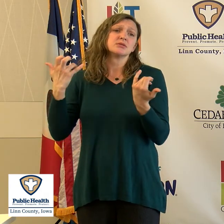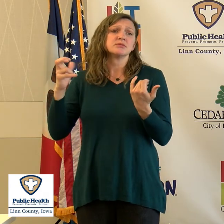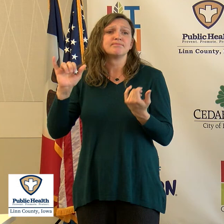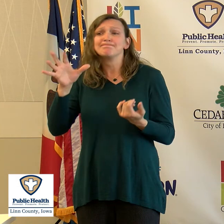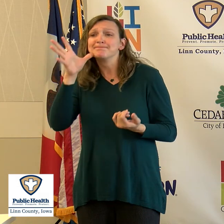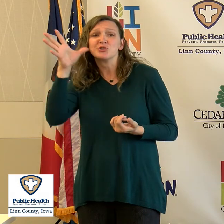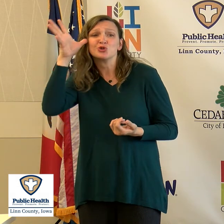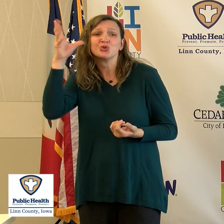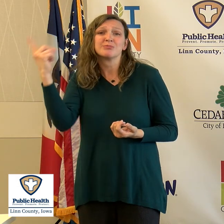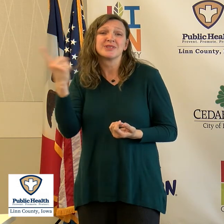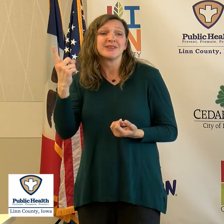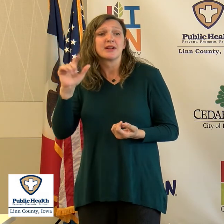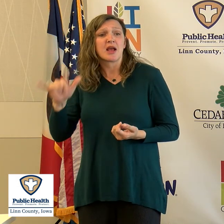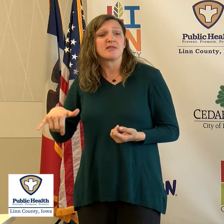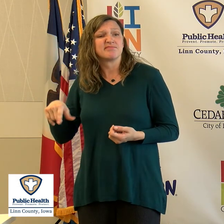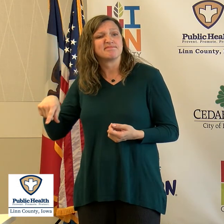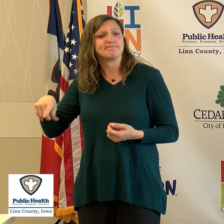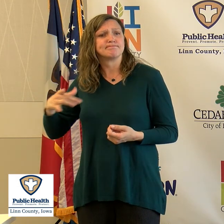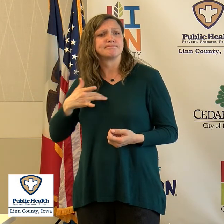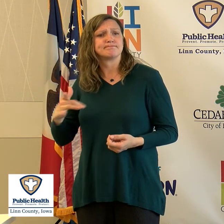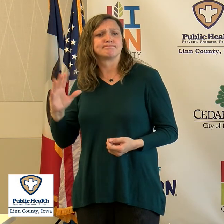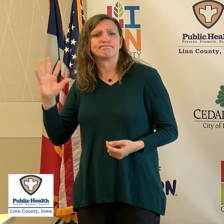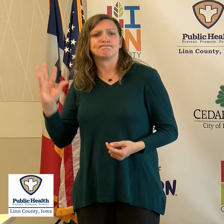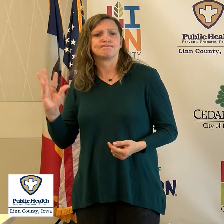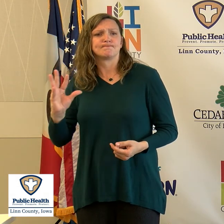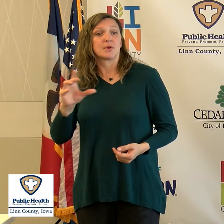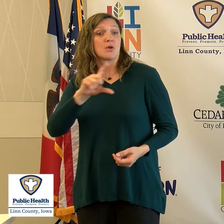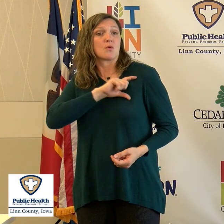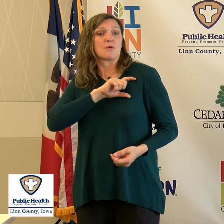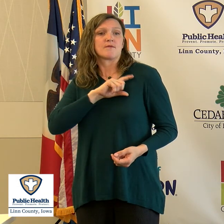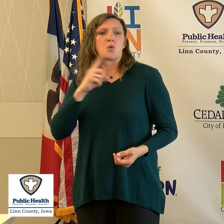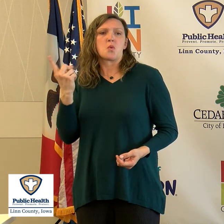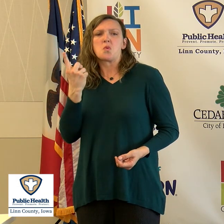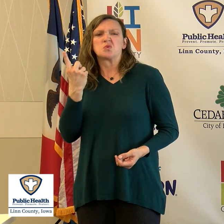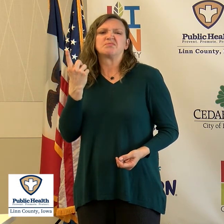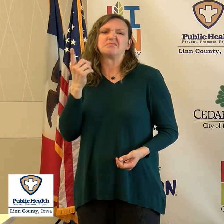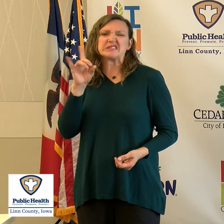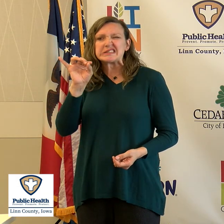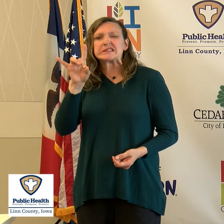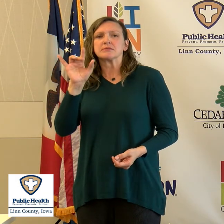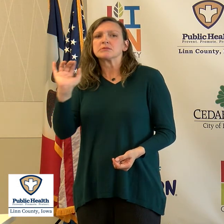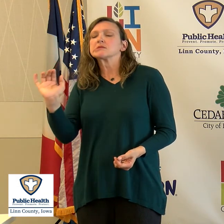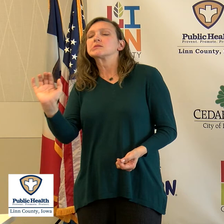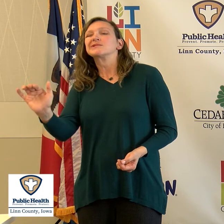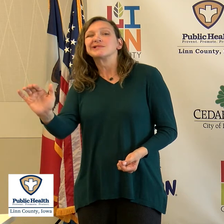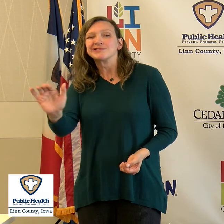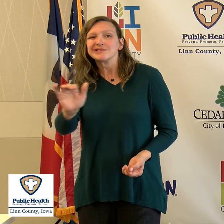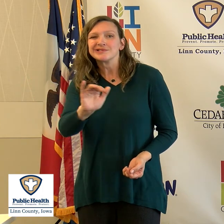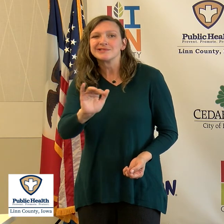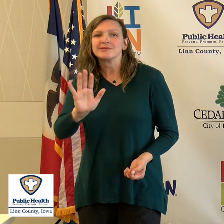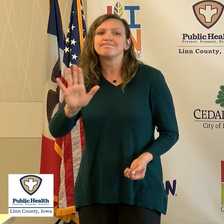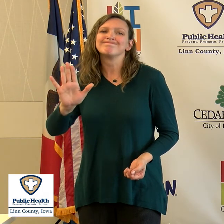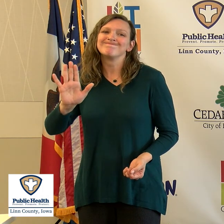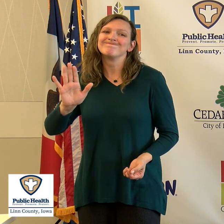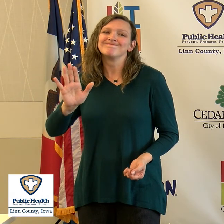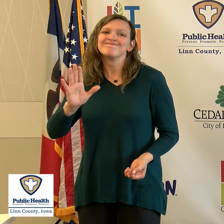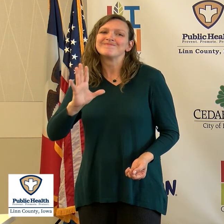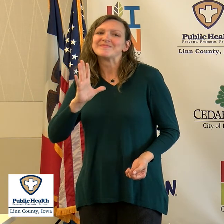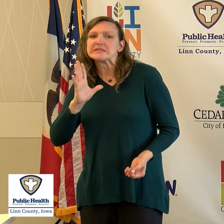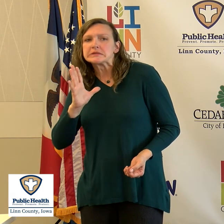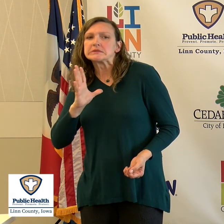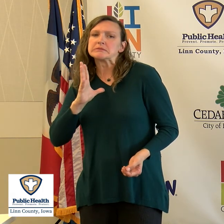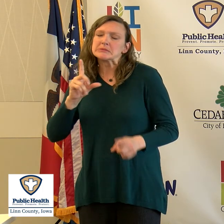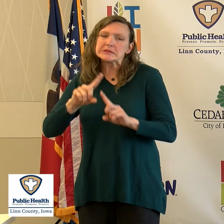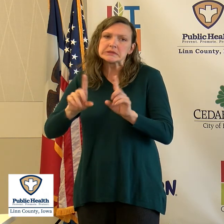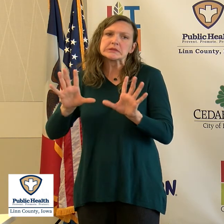their children. Officers have only issued a handful of warnings to some gatherings, but has